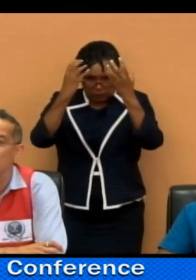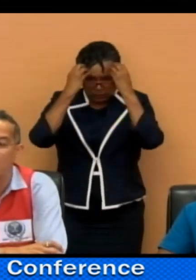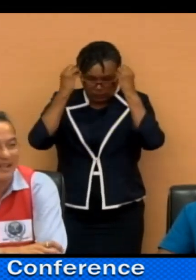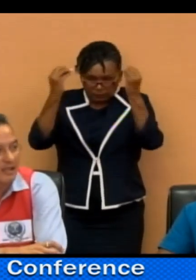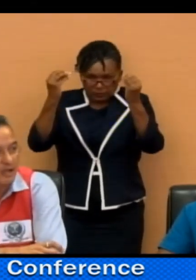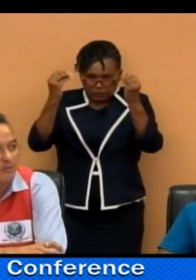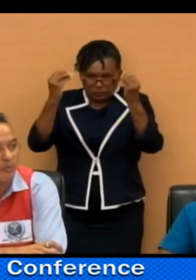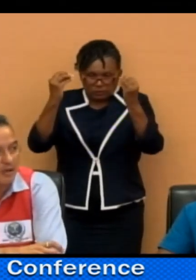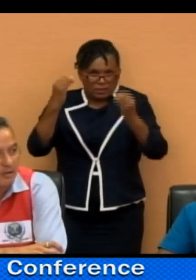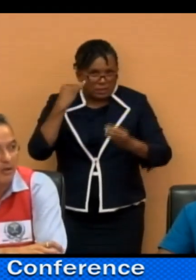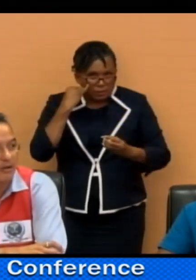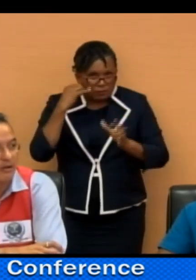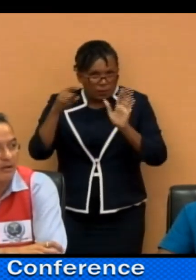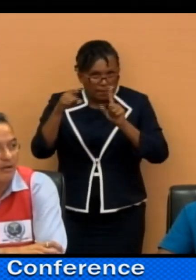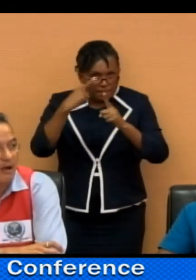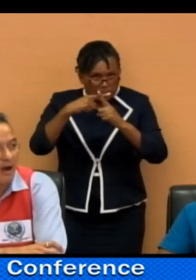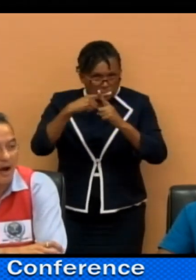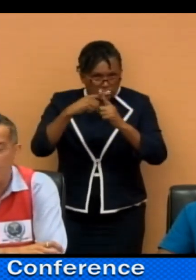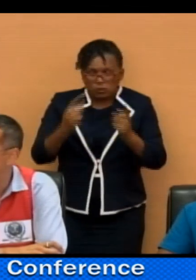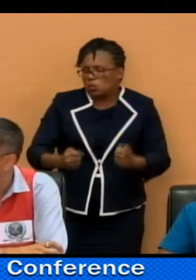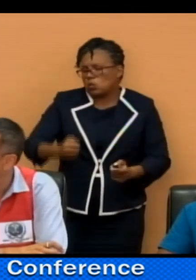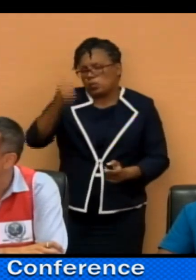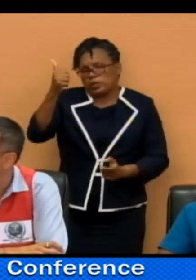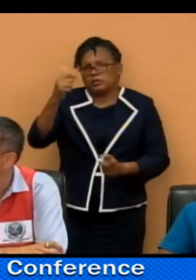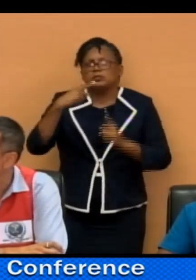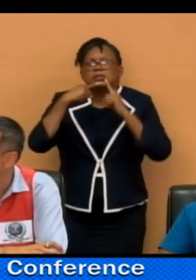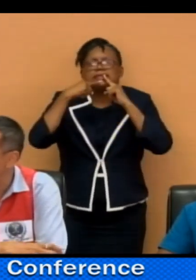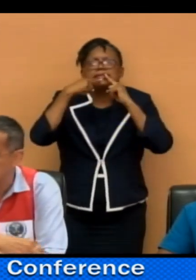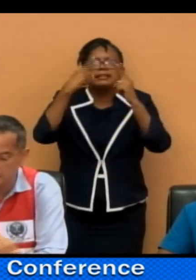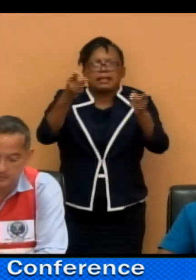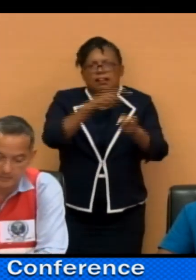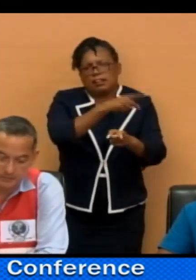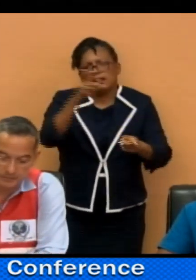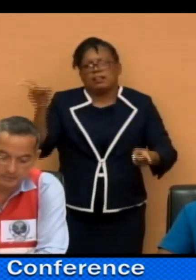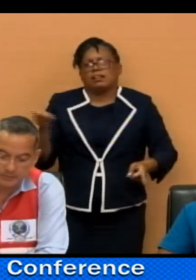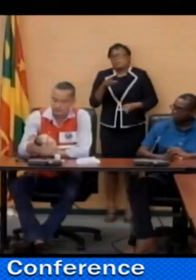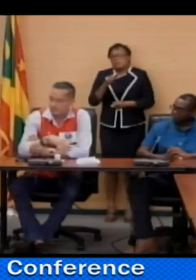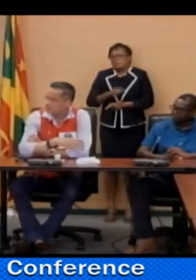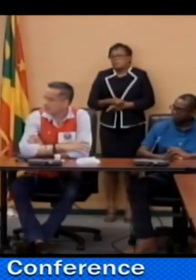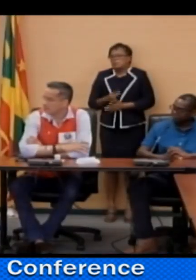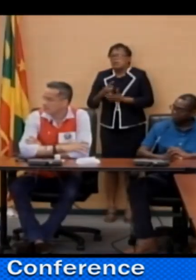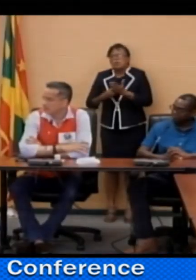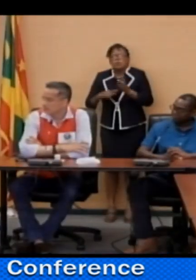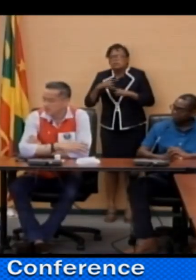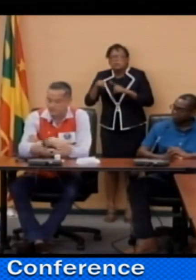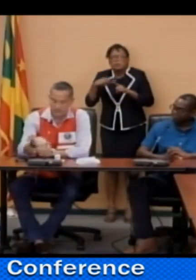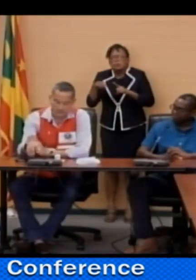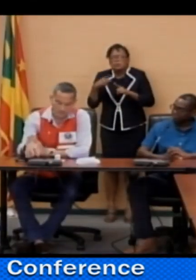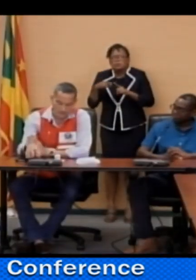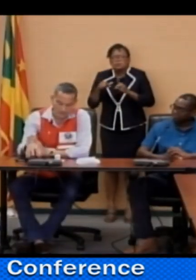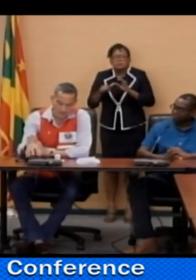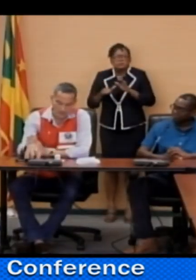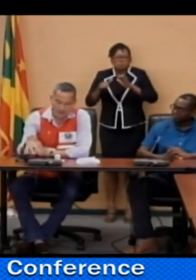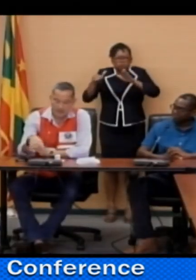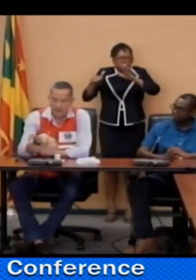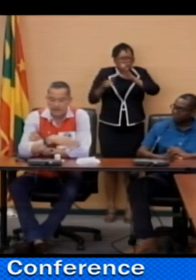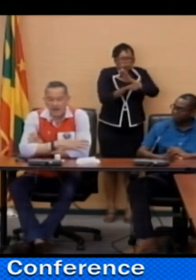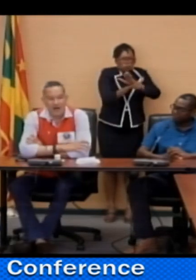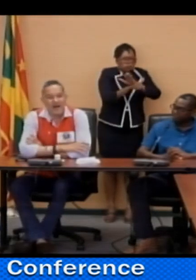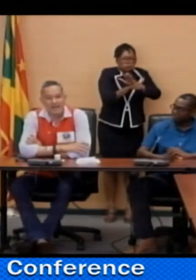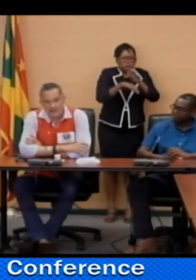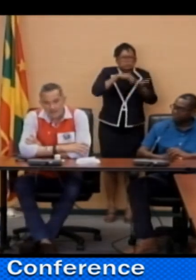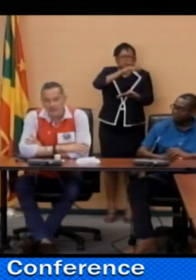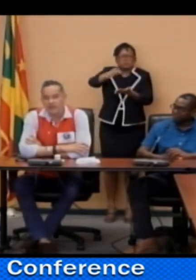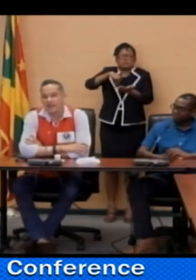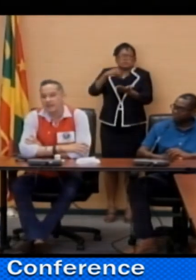as quickly as possible that information. What about the quarantine centers and their capacity? There